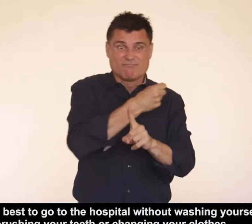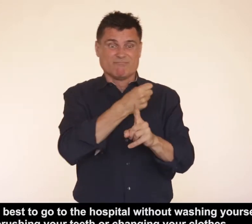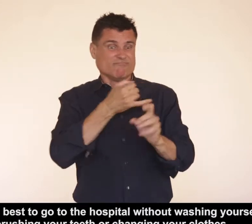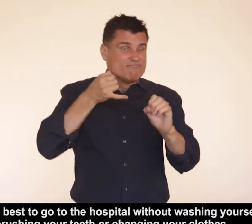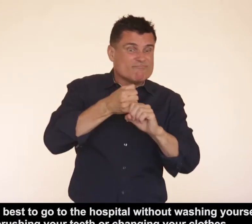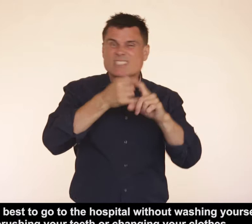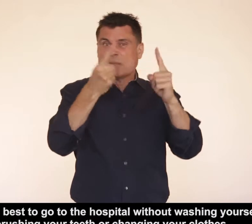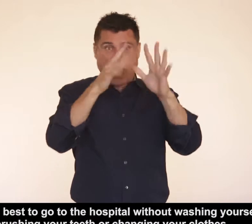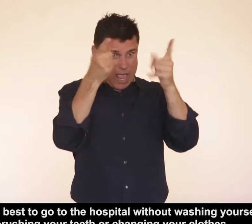your clothes.